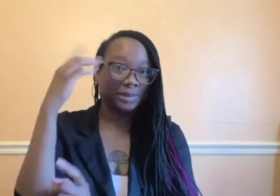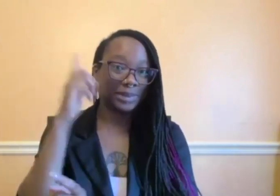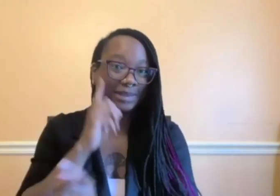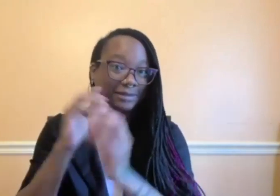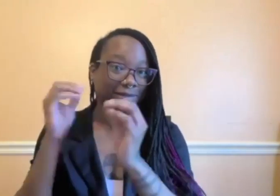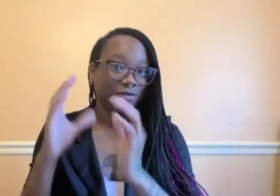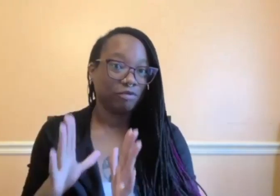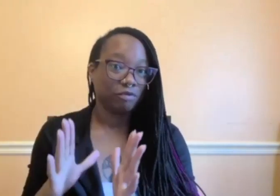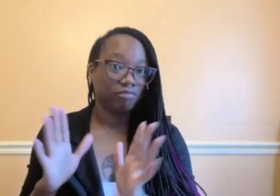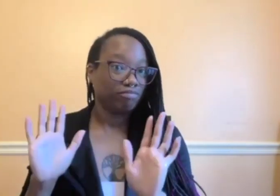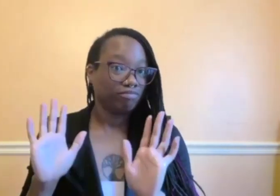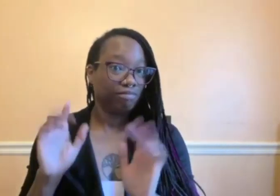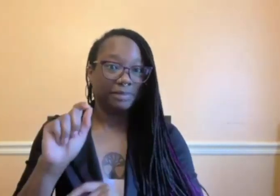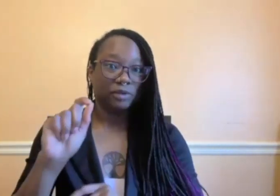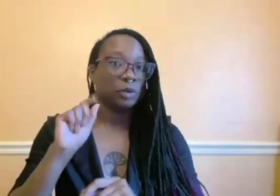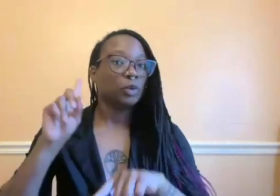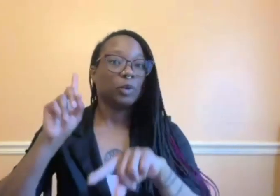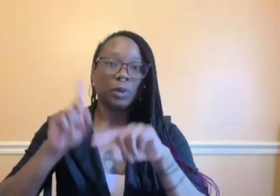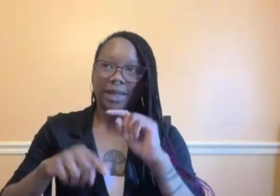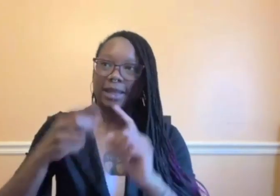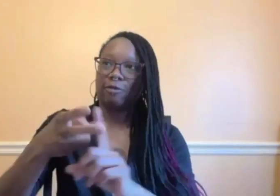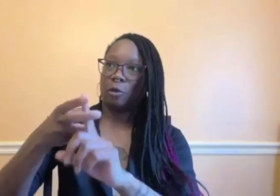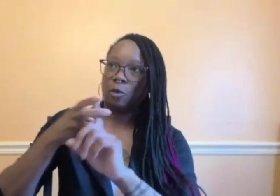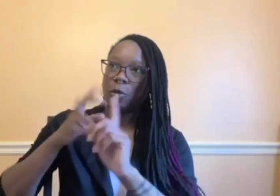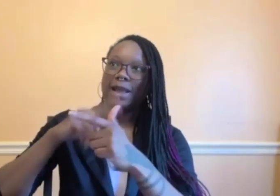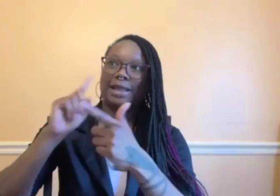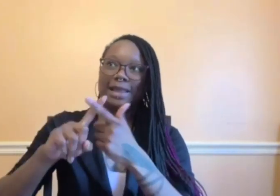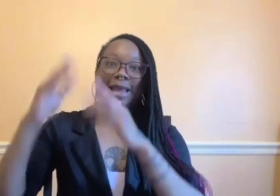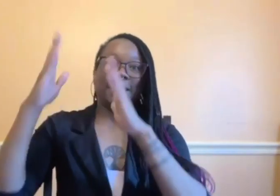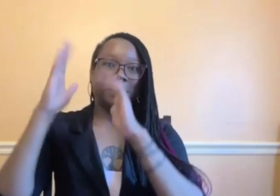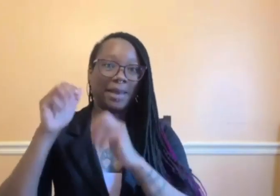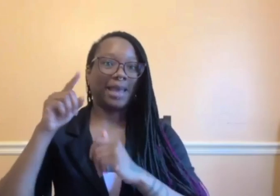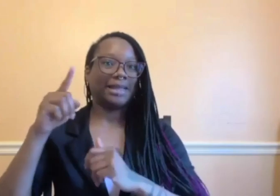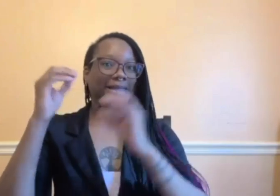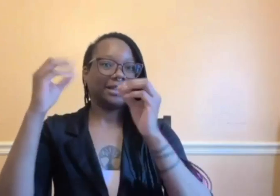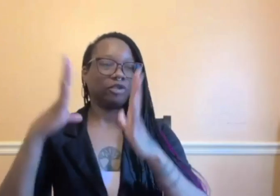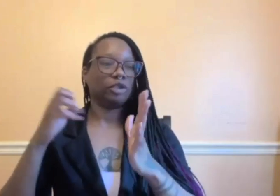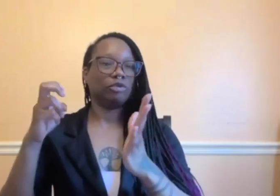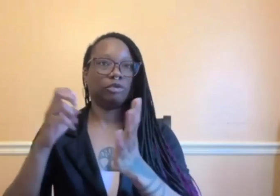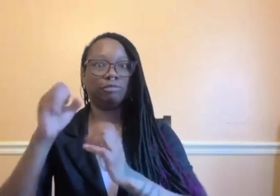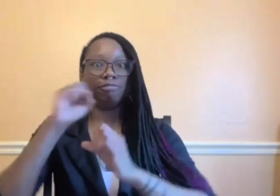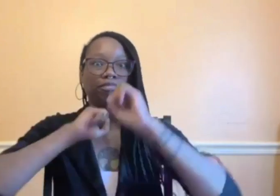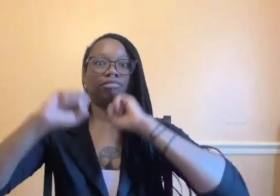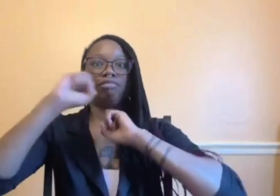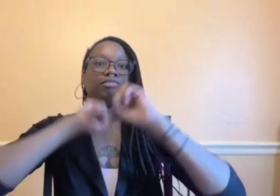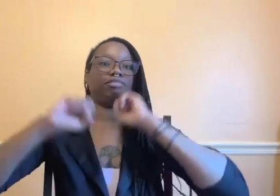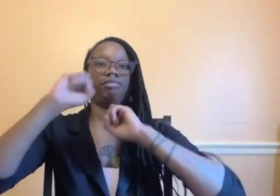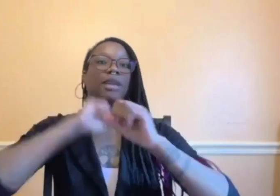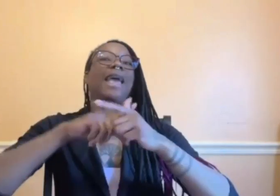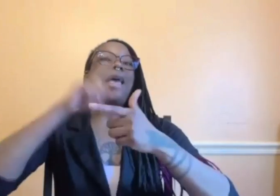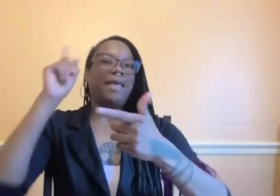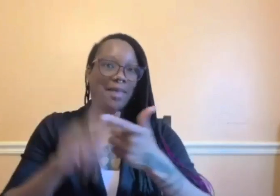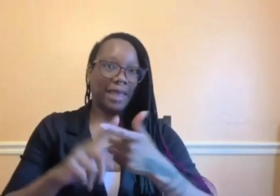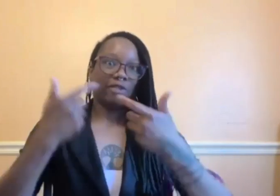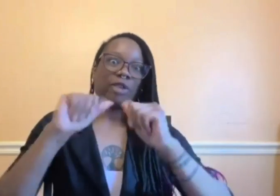and when you think about recruitment, you have to look at who's being recruited.